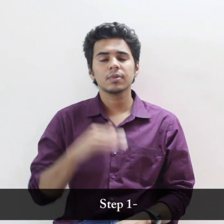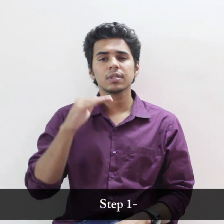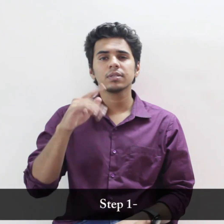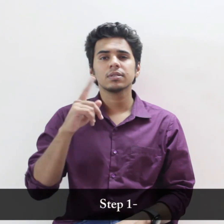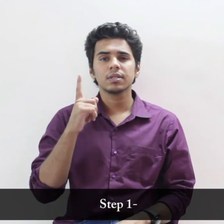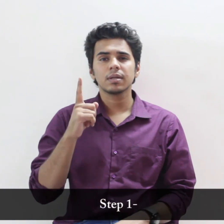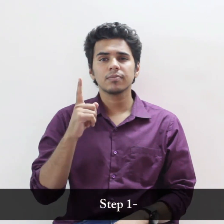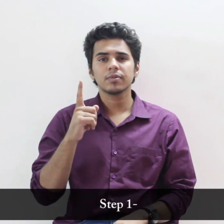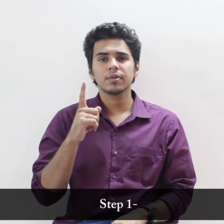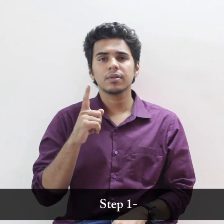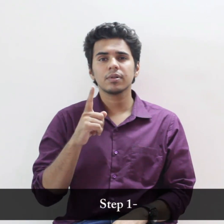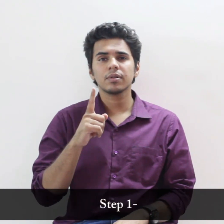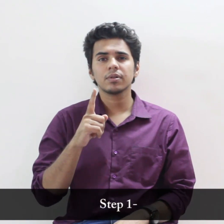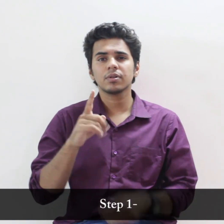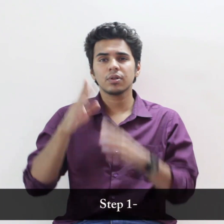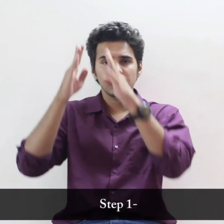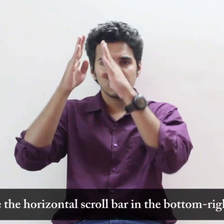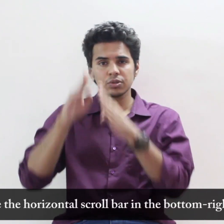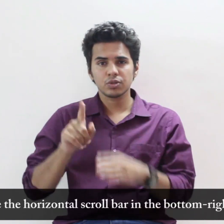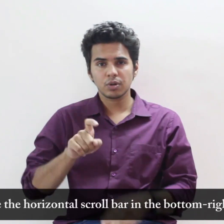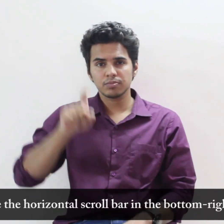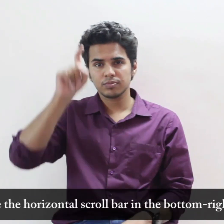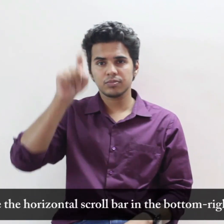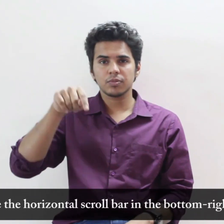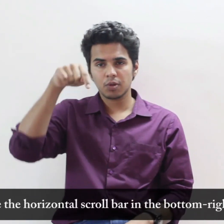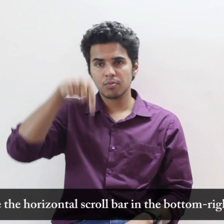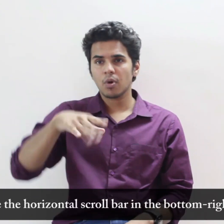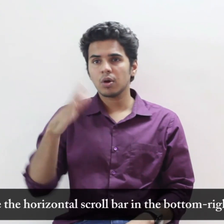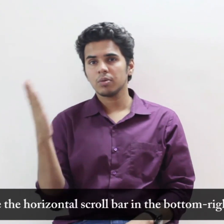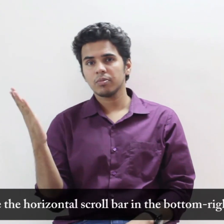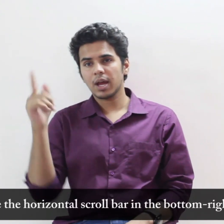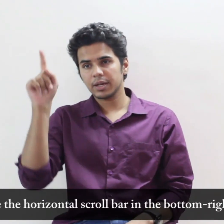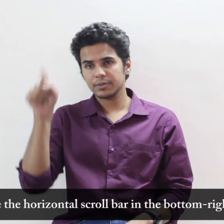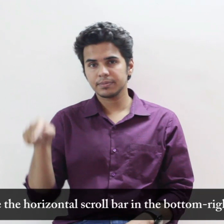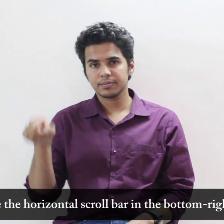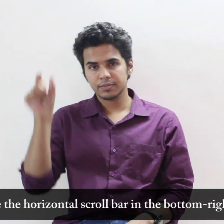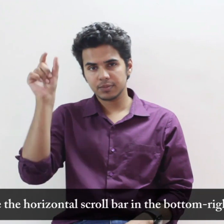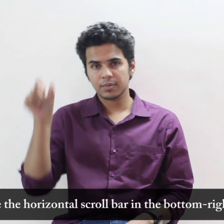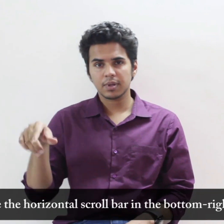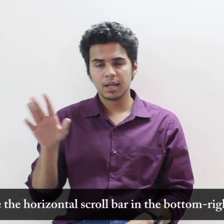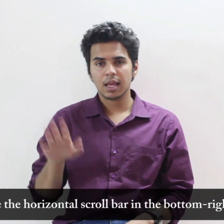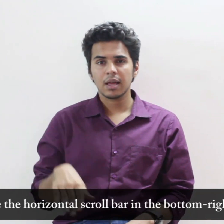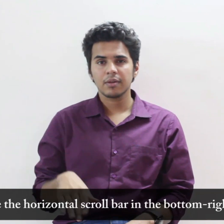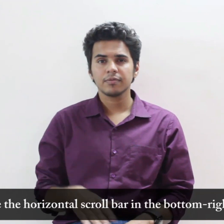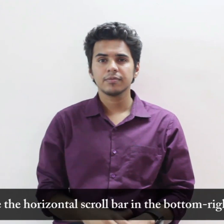Step 1. Locate the horizontal scroll bar in the bottom right corner.